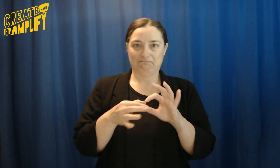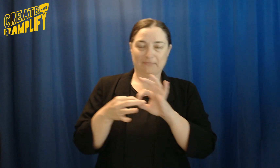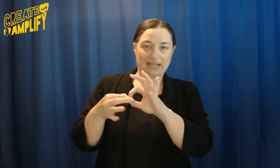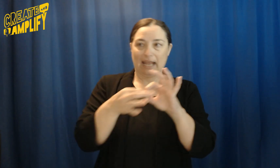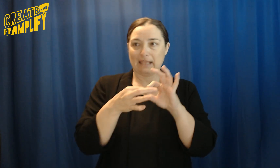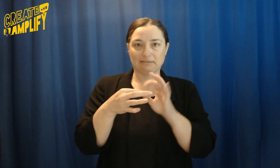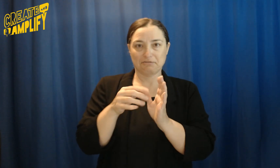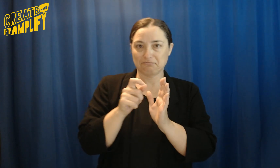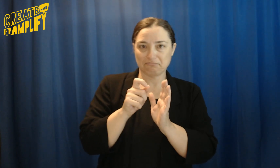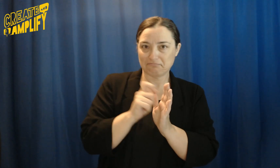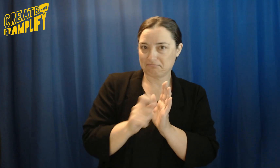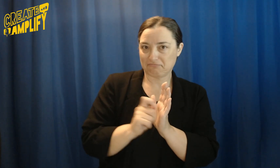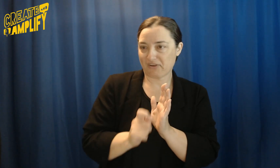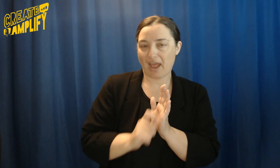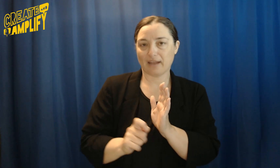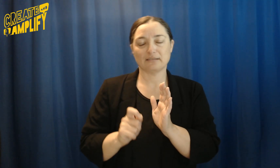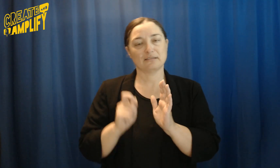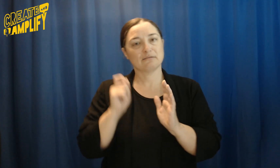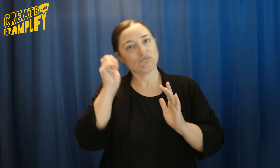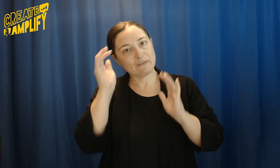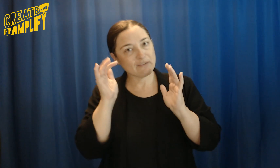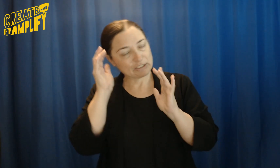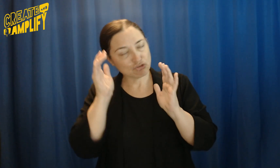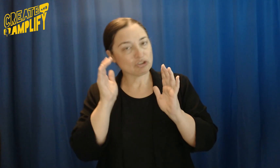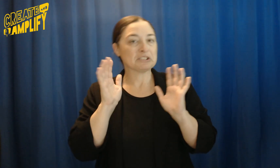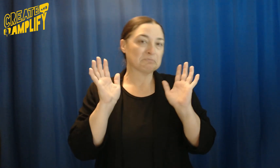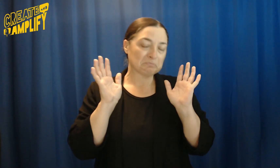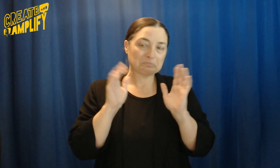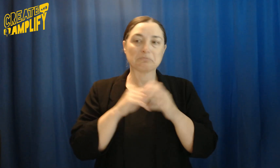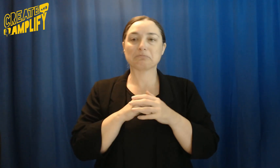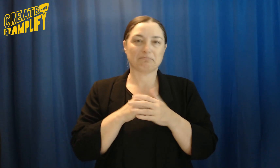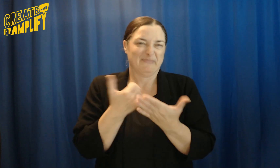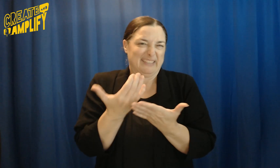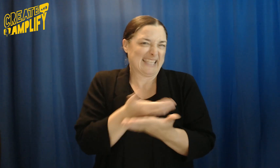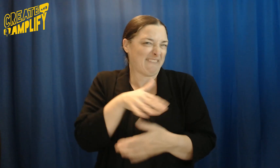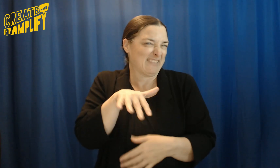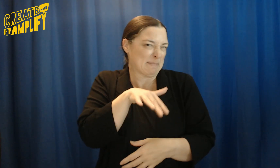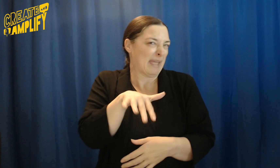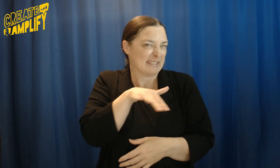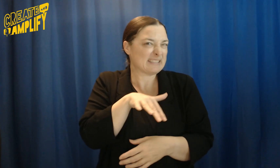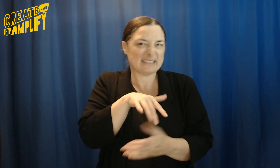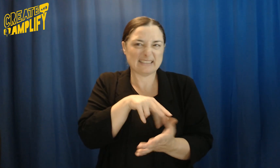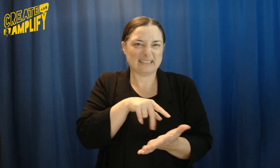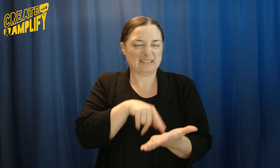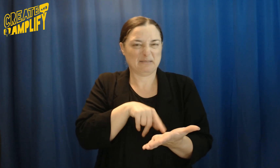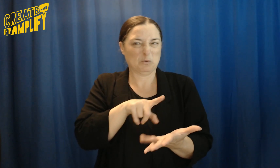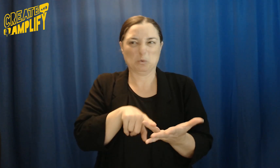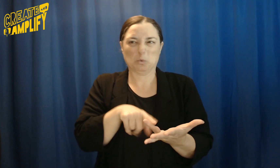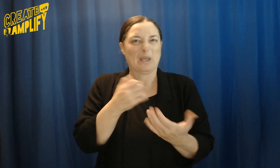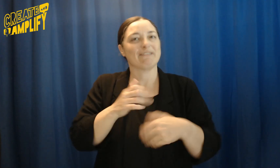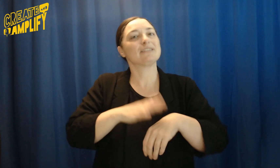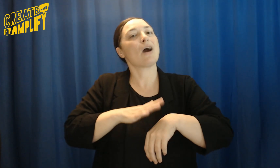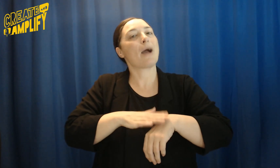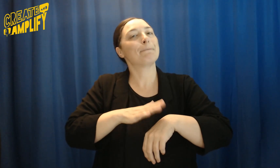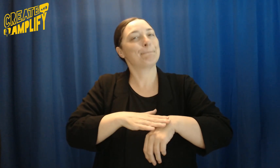writing, do some reflection at the end, and it's just a safe space, to set that time aside for yourself, which is often